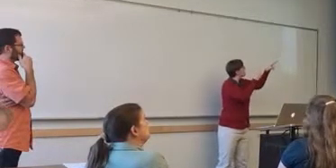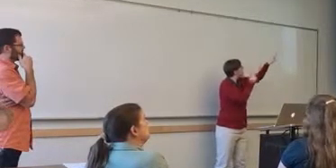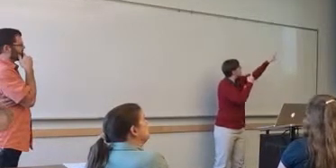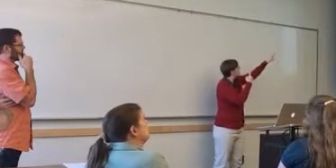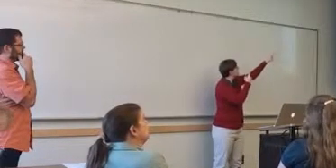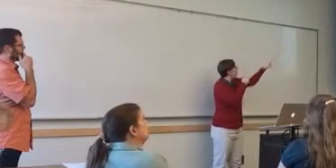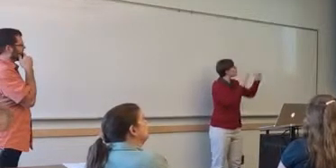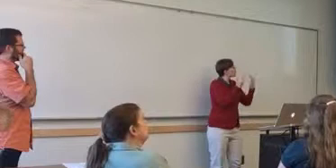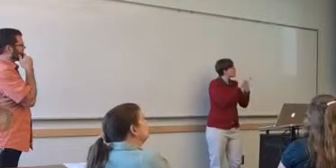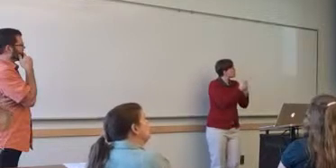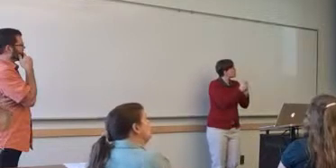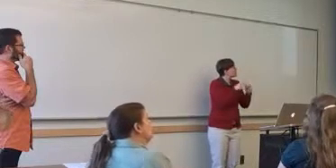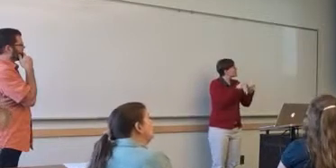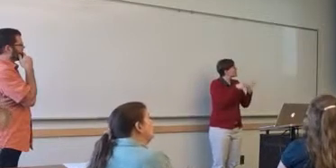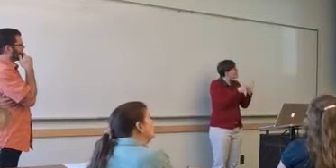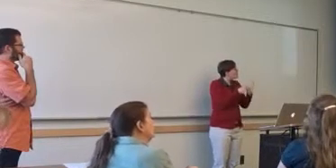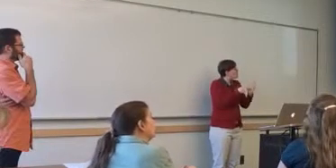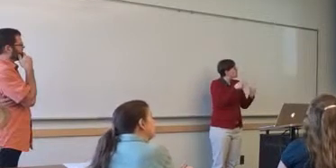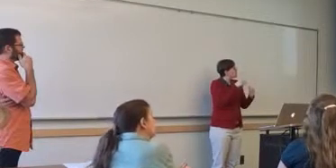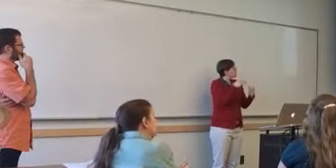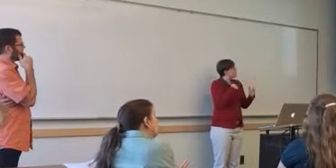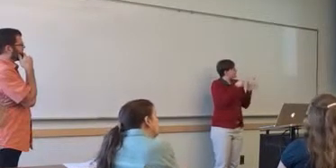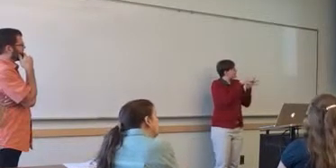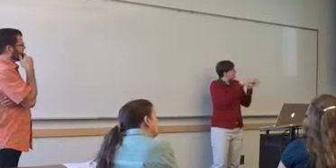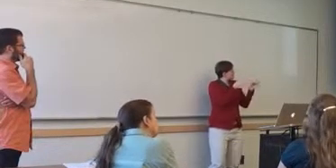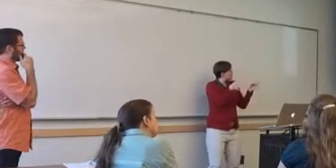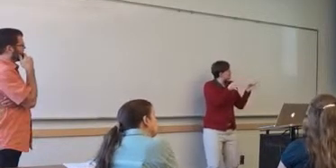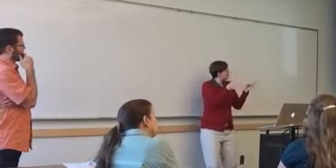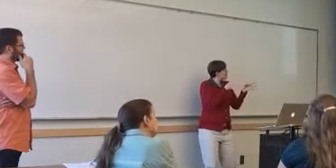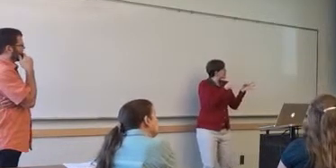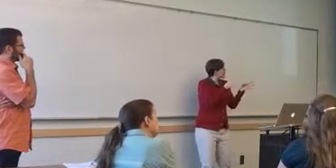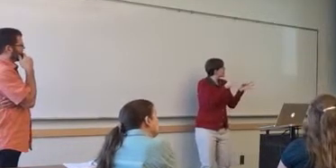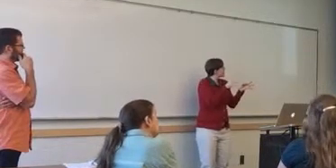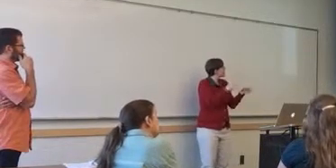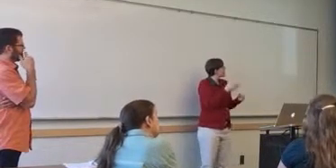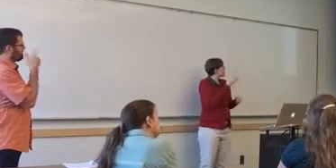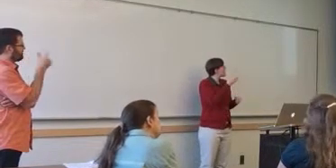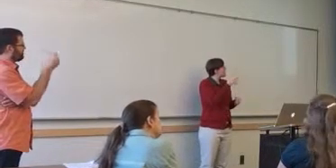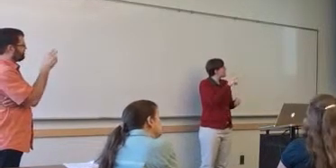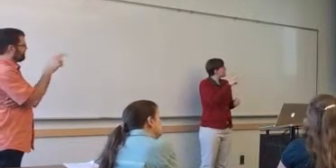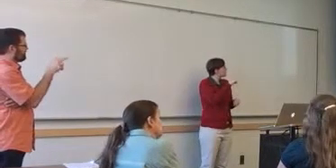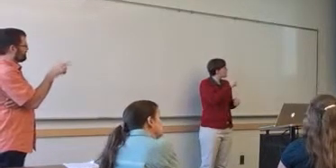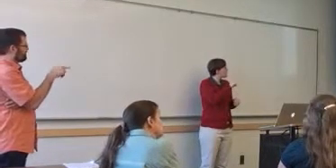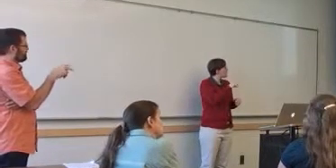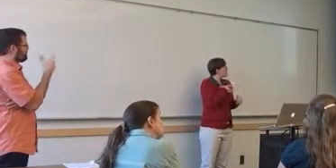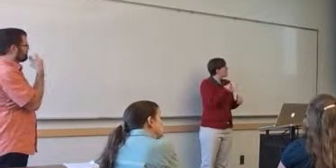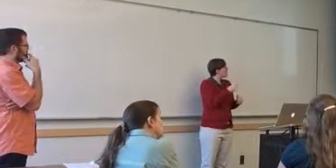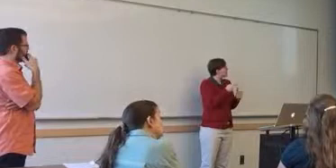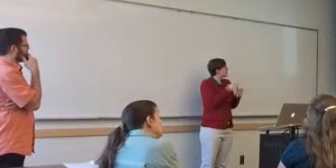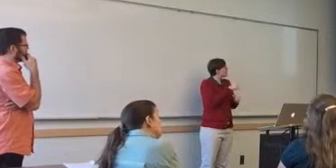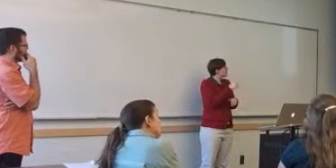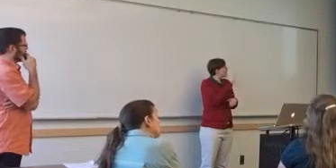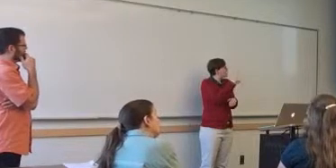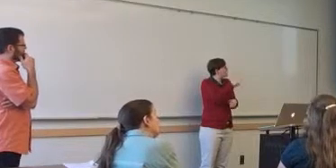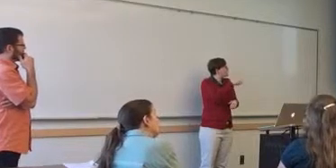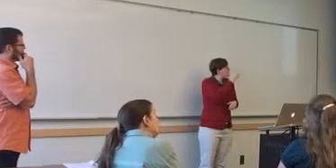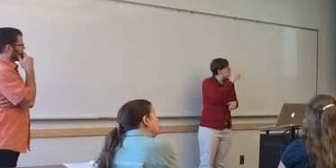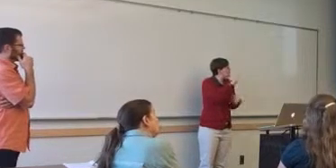it's not. So, you know, the, wait a minute, let me show you. What we use is like this. Hey, Gil, I would like to take you out